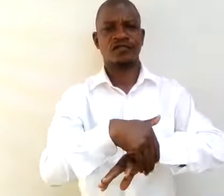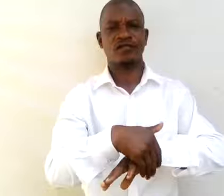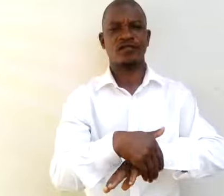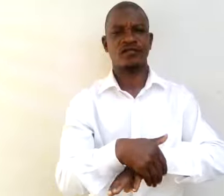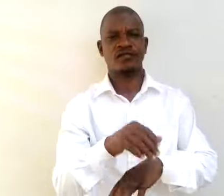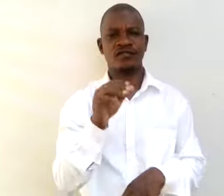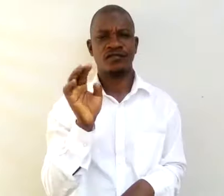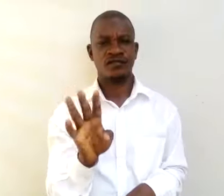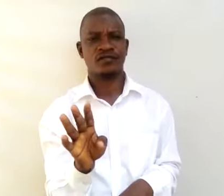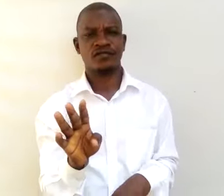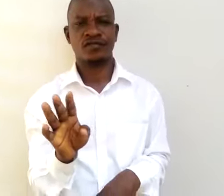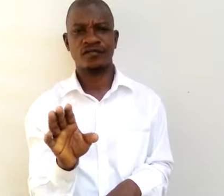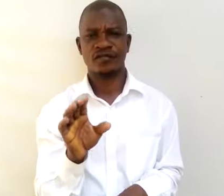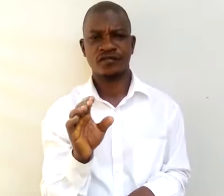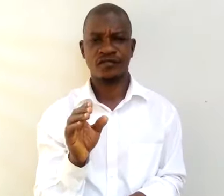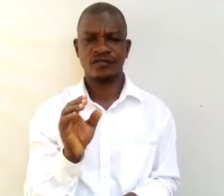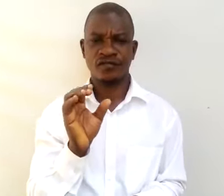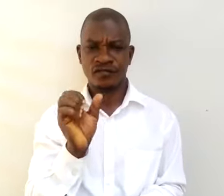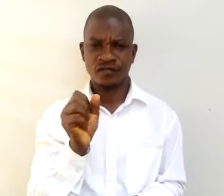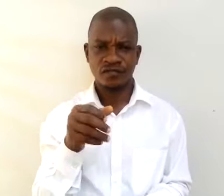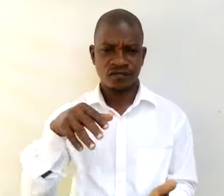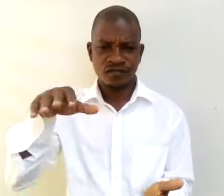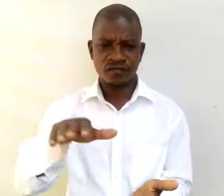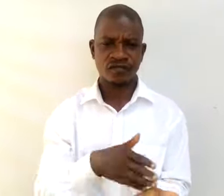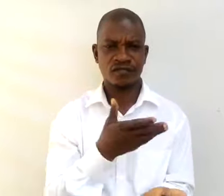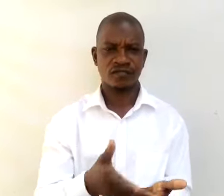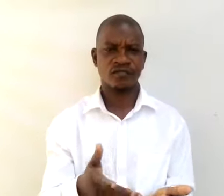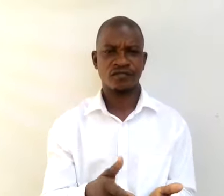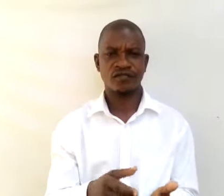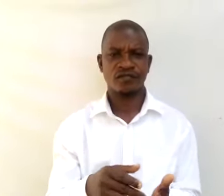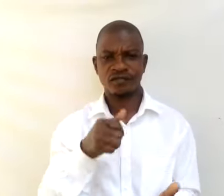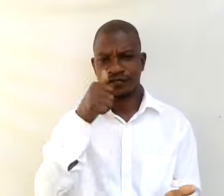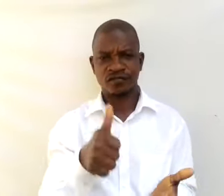4. Sing. Letter NG